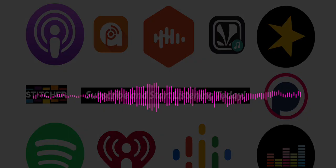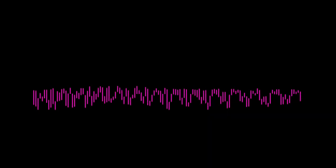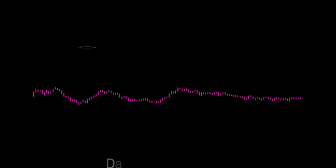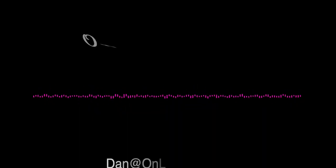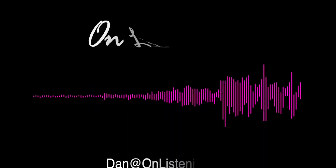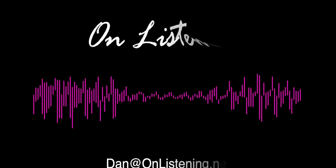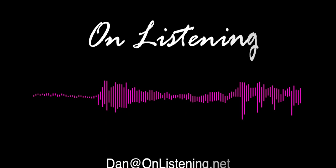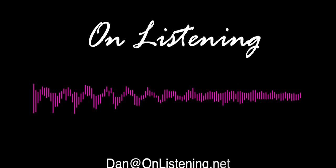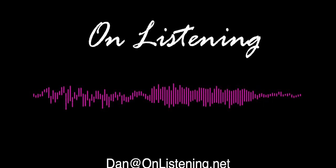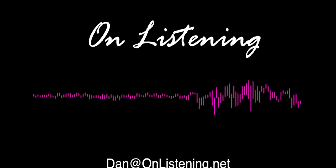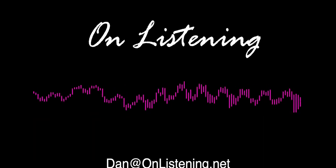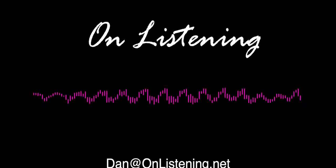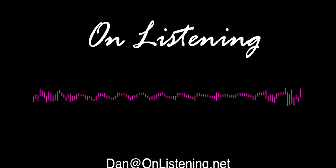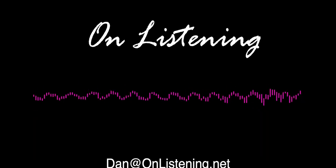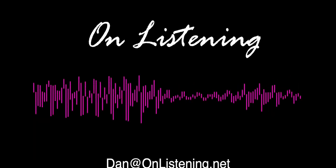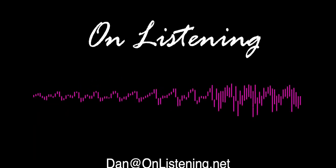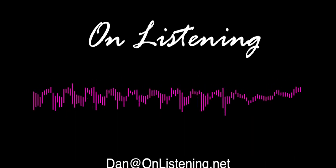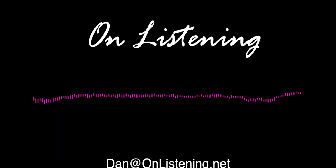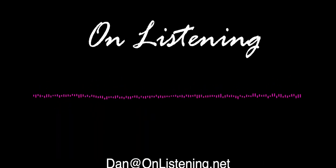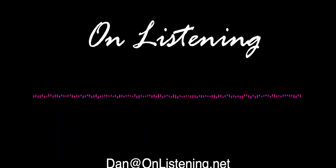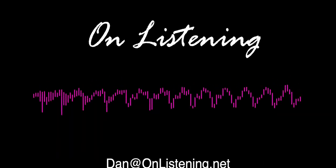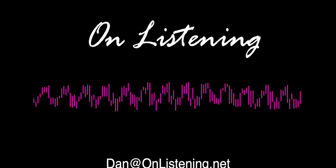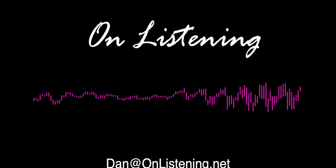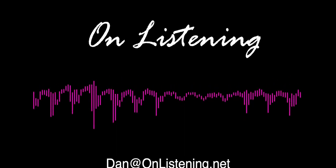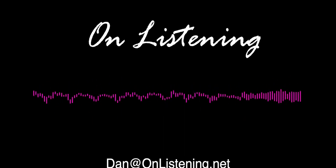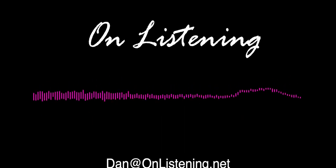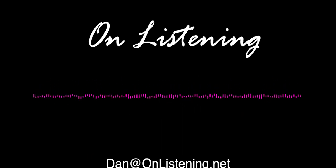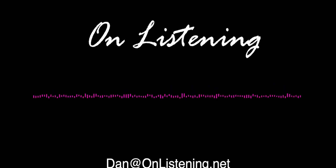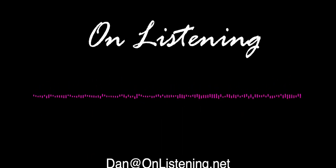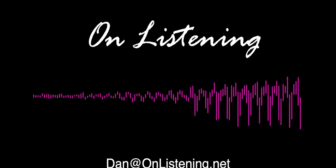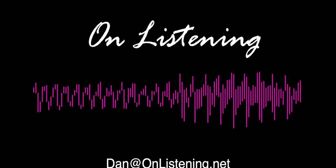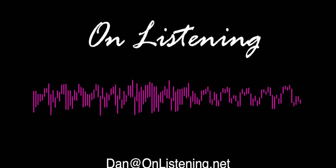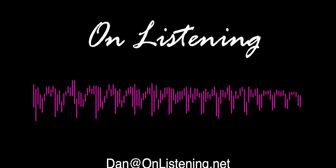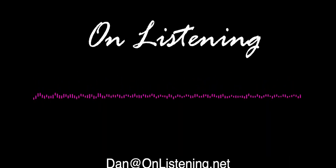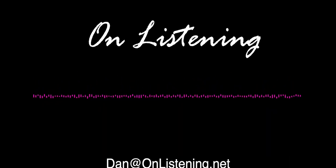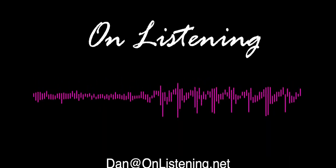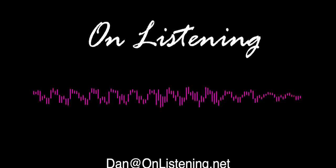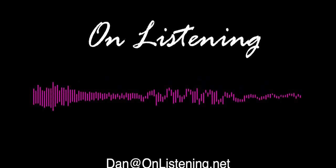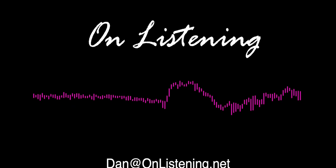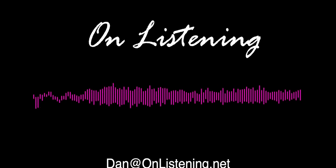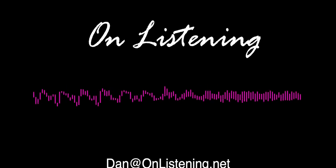no way to advertise this program other than word of mouth and your ratings. Email me,